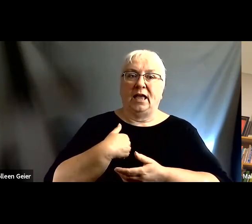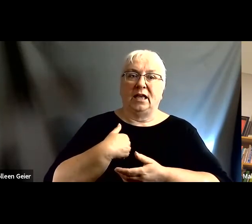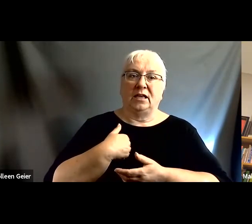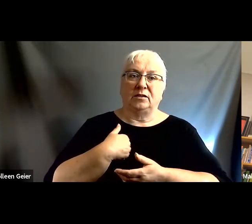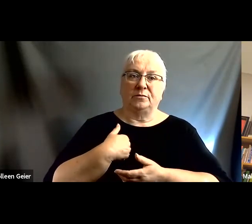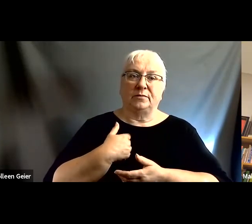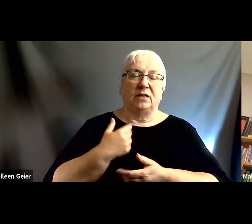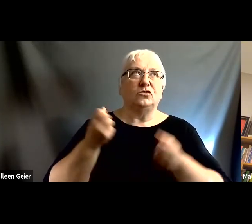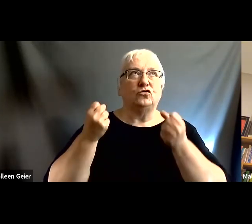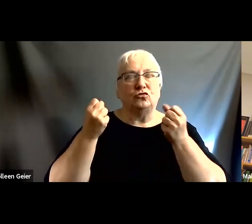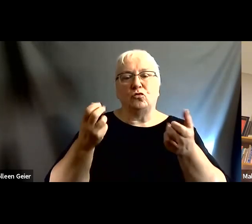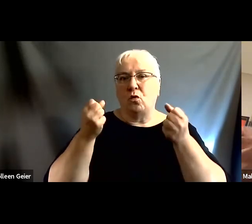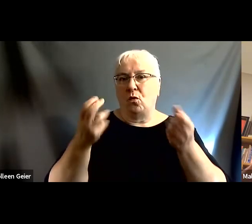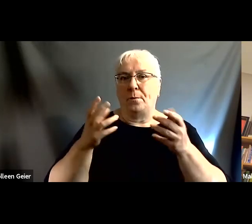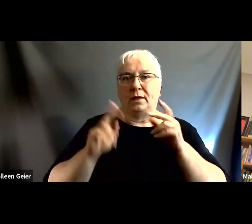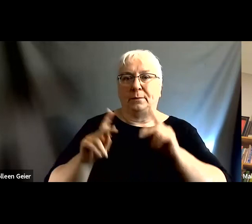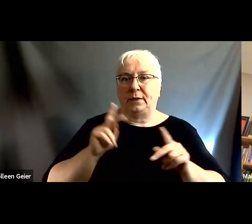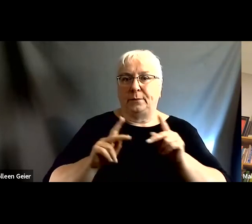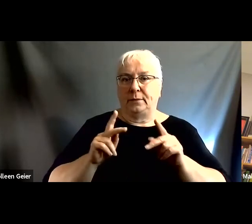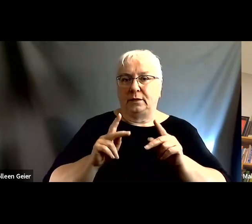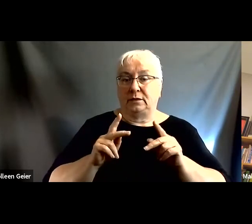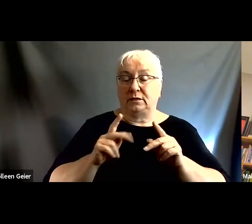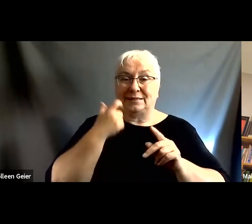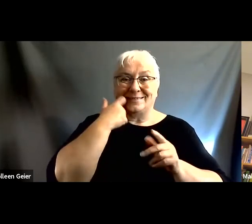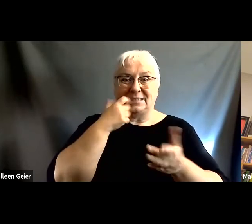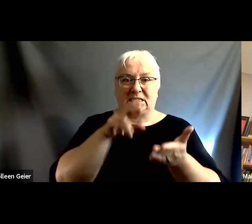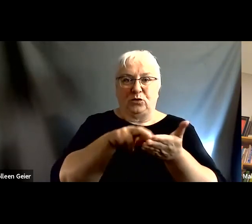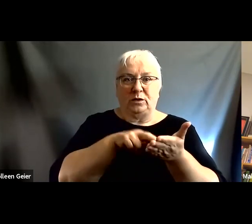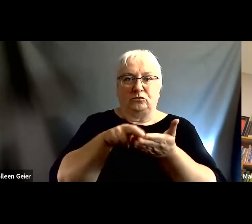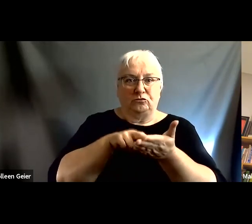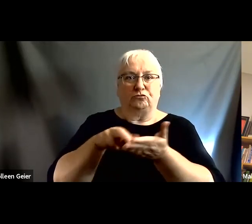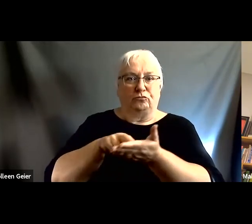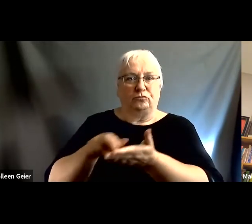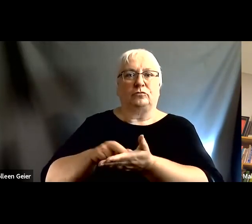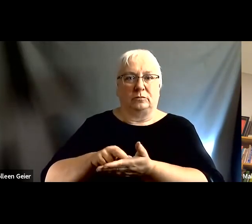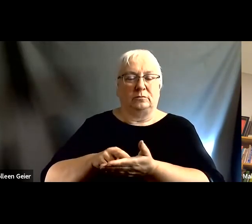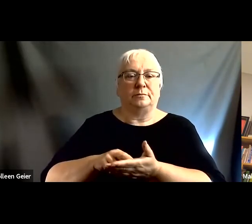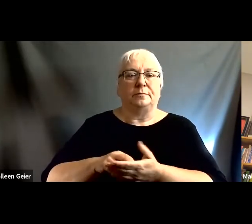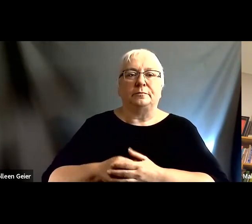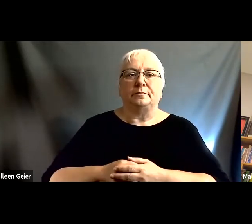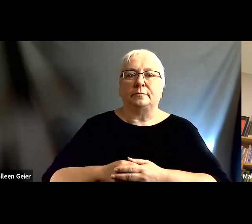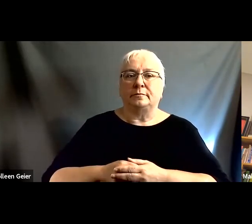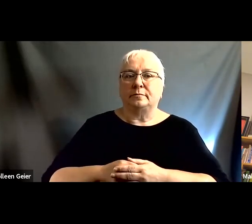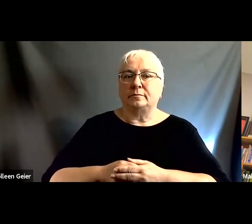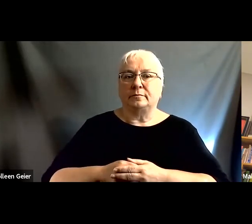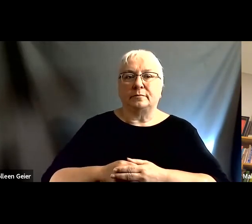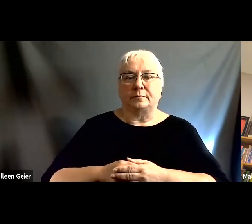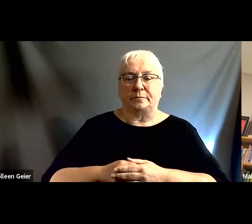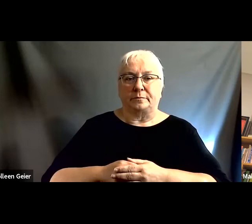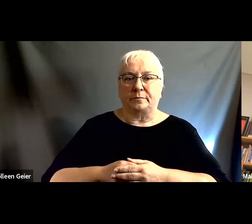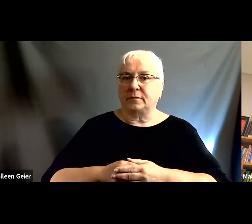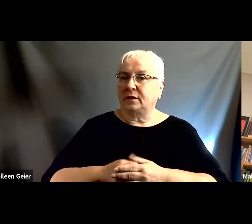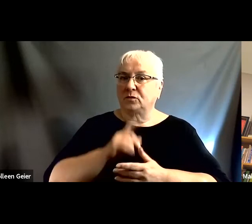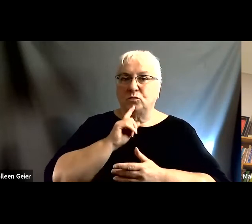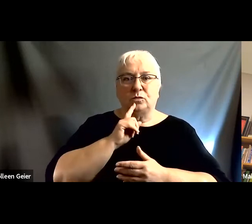really so many people who have just enrolled in it in 2020, one of the maximum amount of people to have enrolled